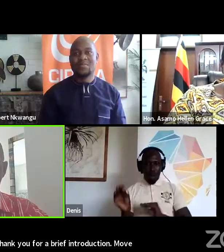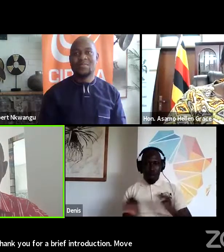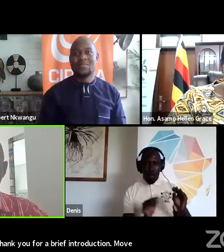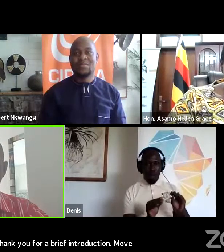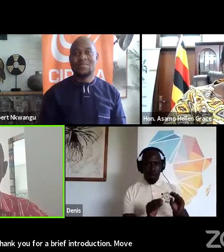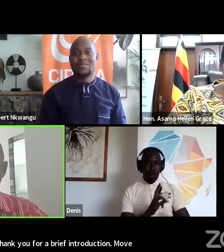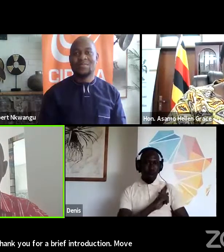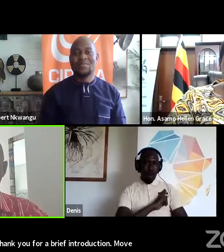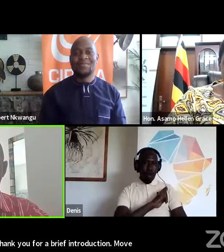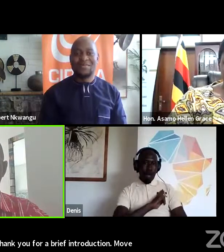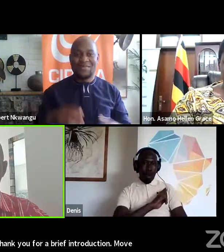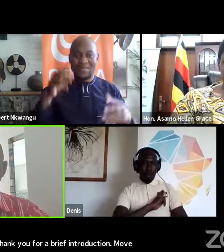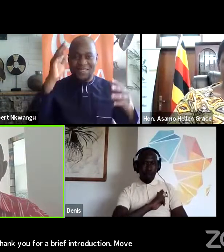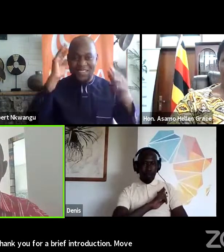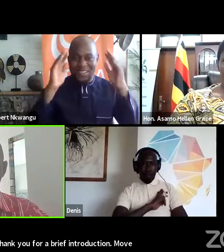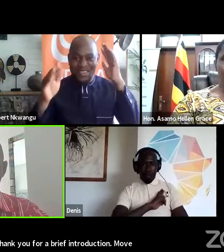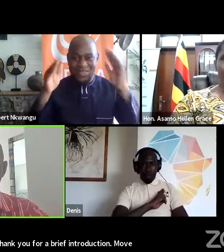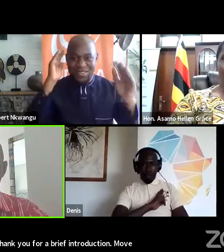Robert.